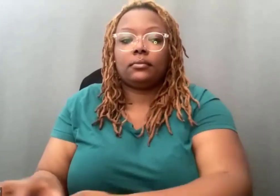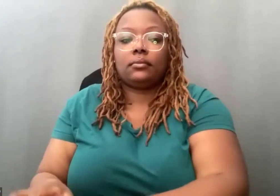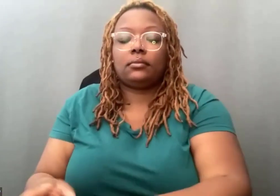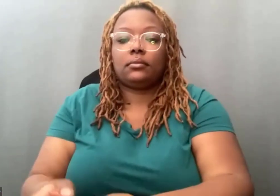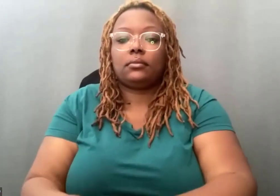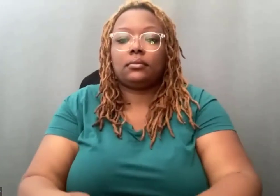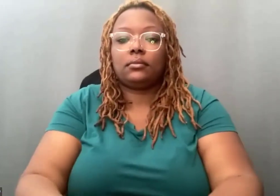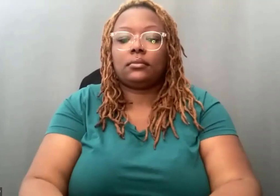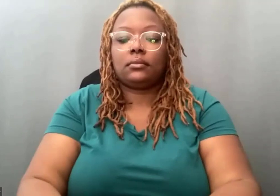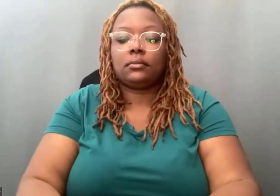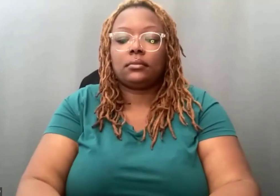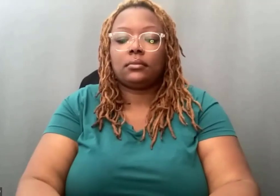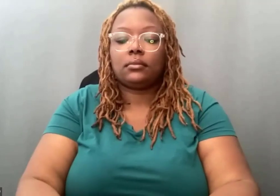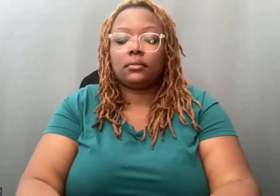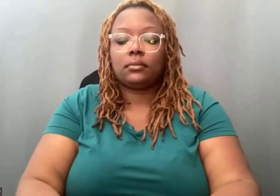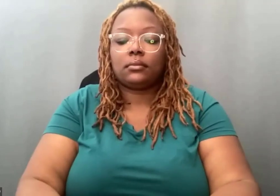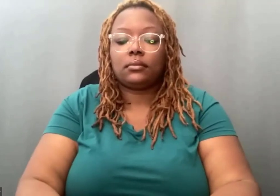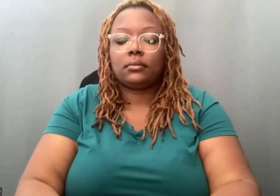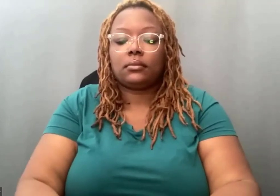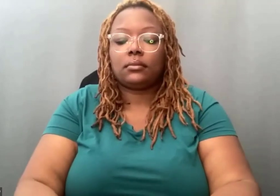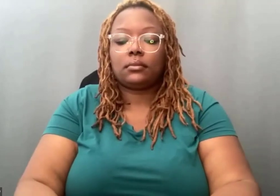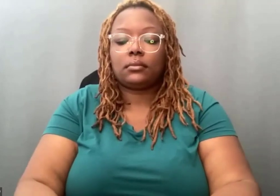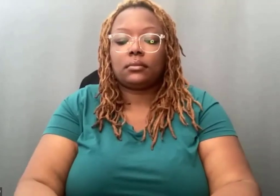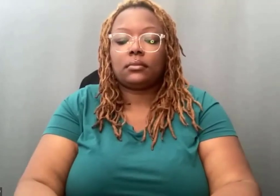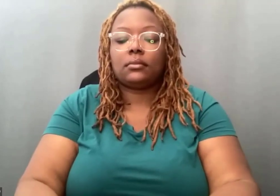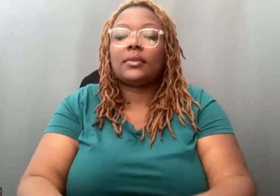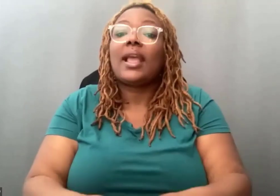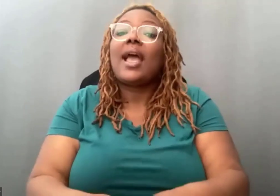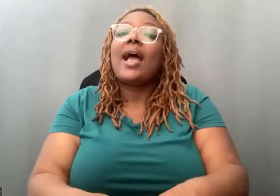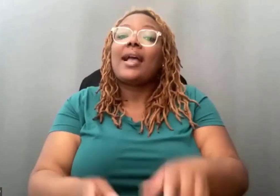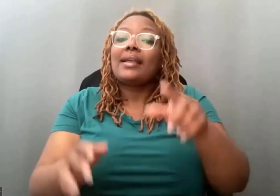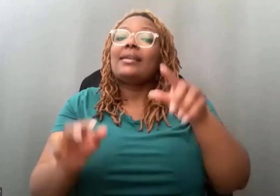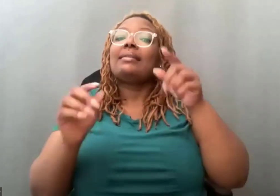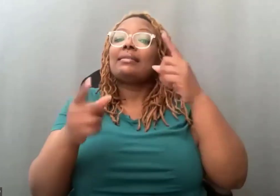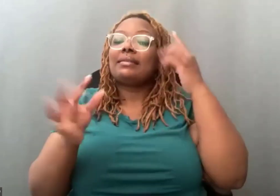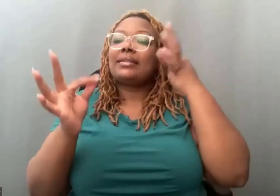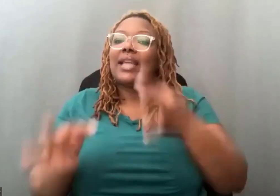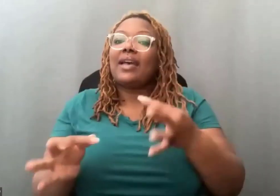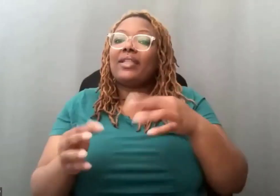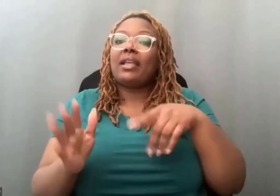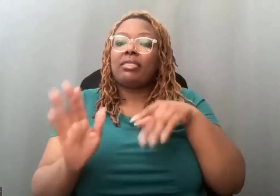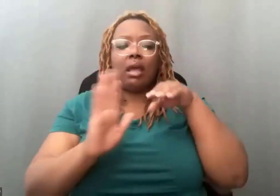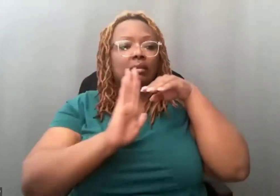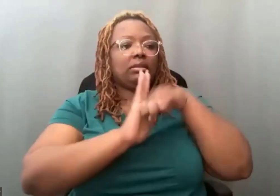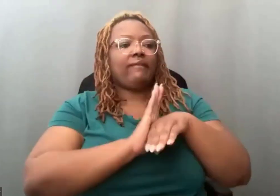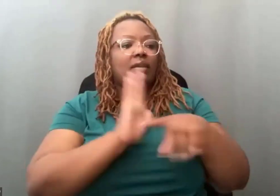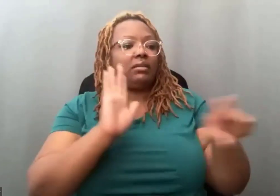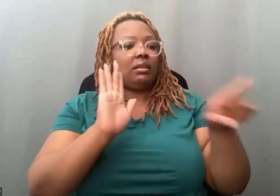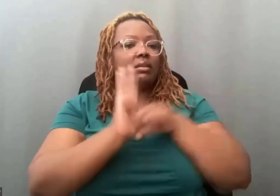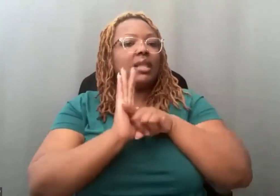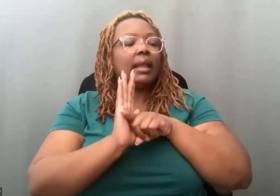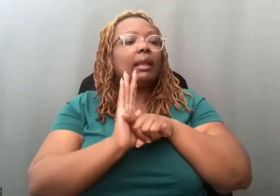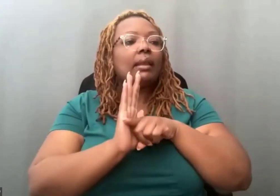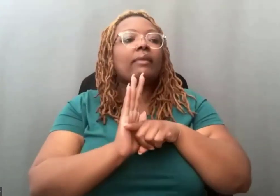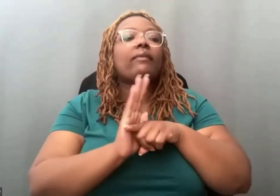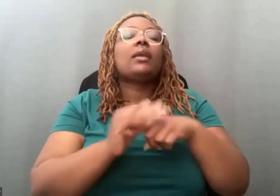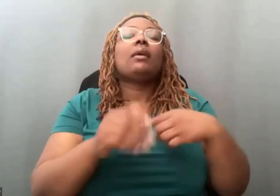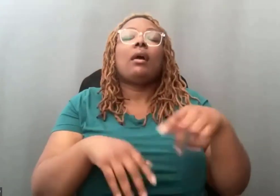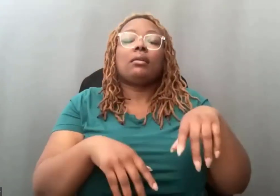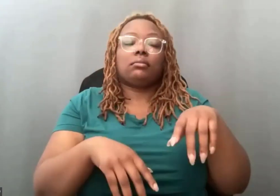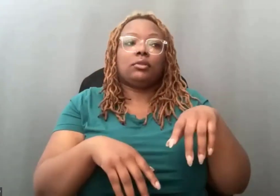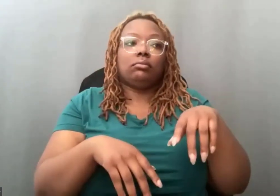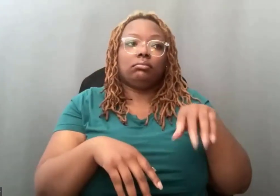Thank you so much for sharing that. Yeah, moving away from that deficit-based perspective of multilingual and ESL writers